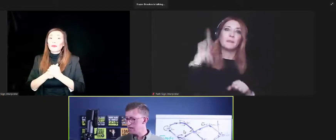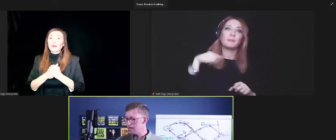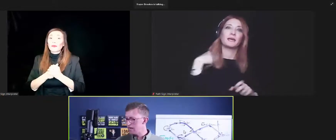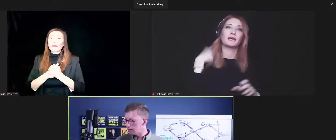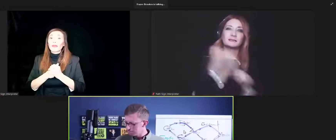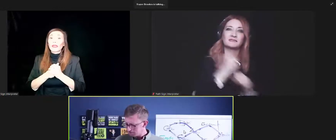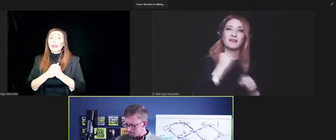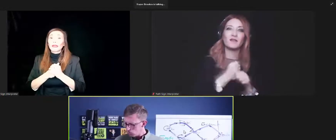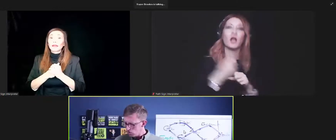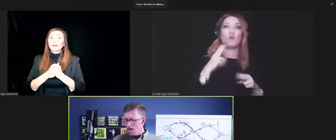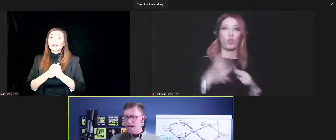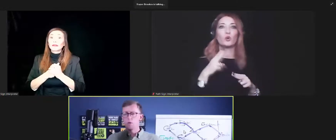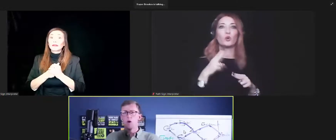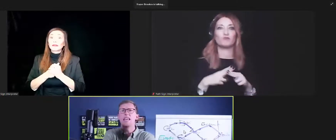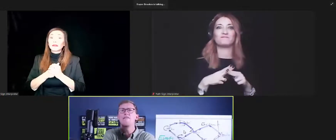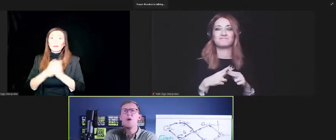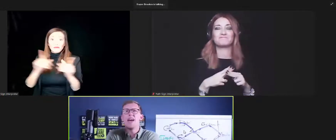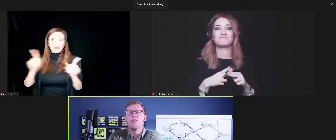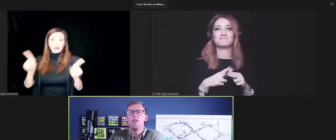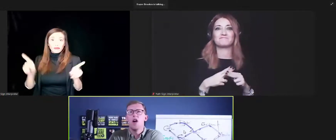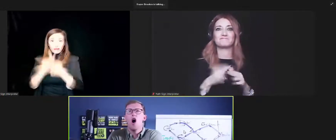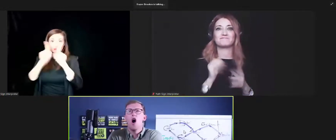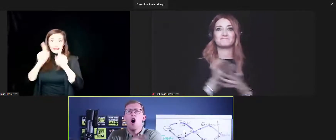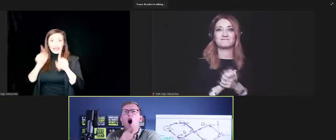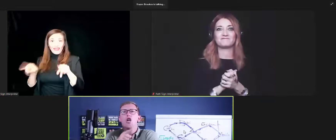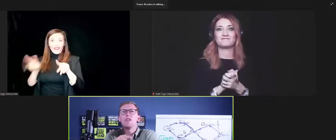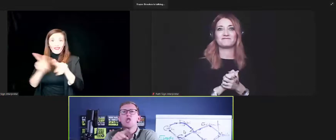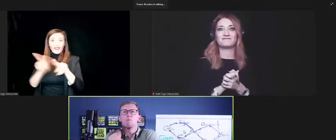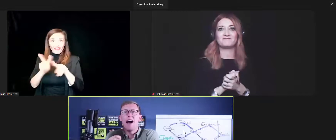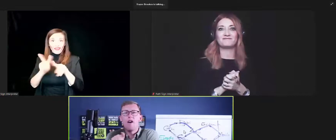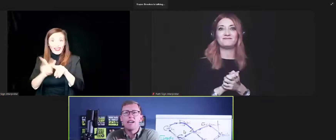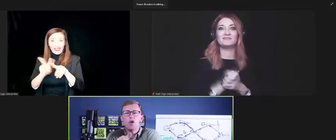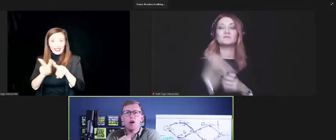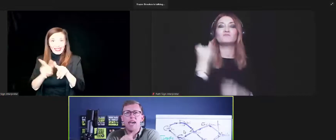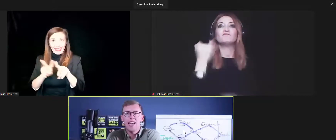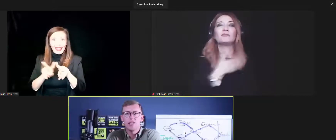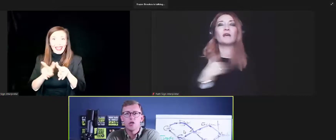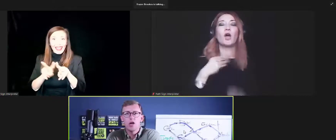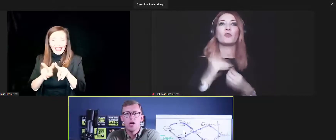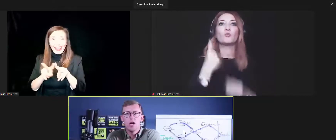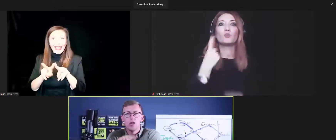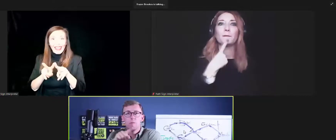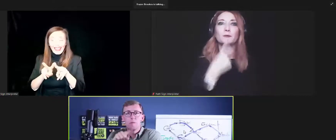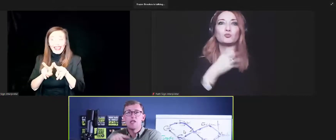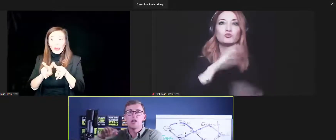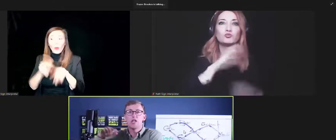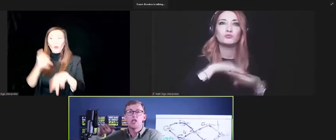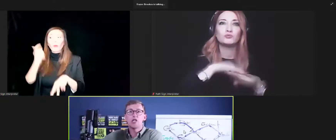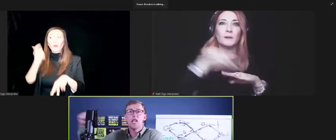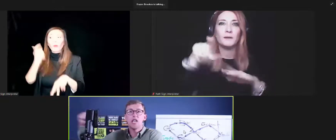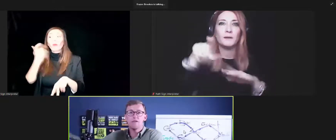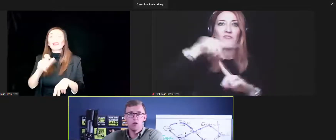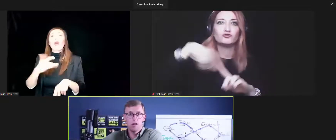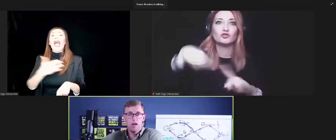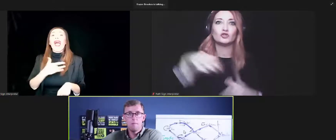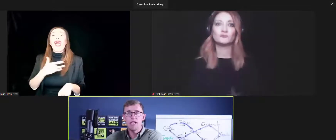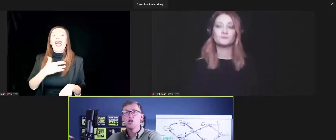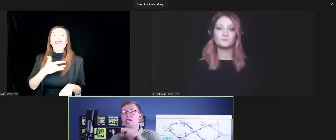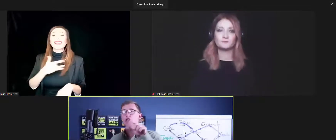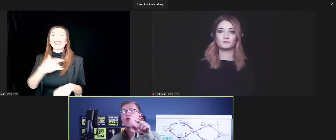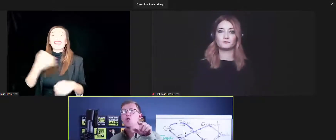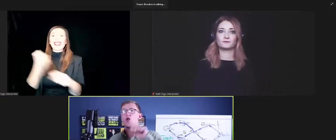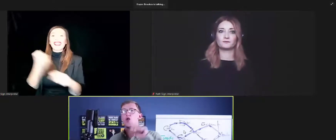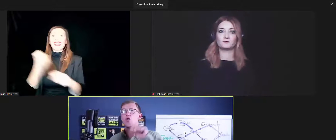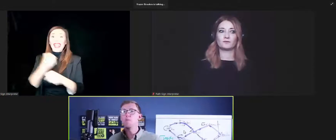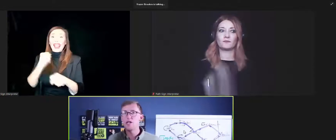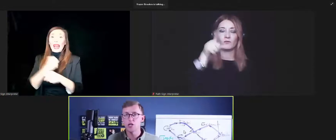speaker. I want to leave you with, are you inspiring your kids to be successful because they saw